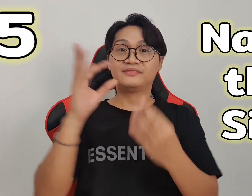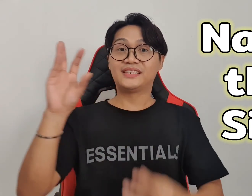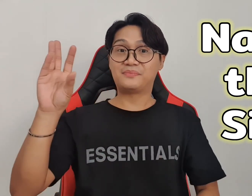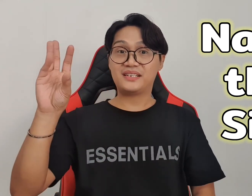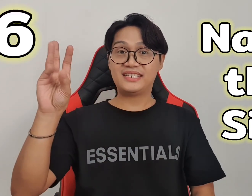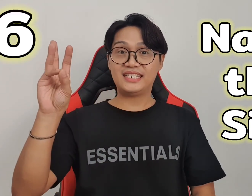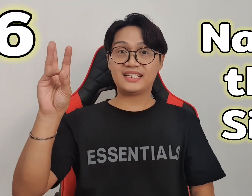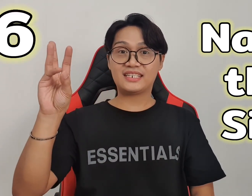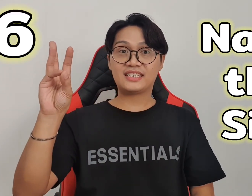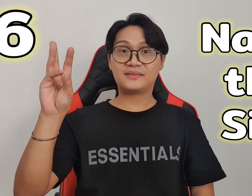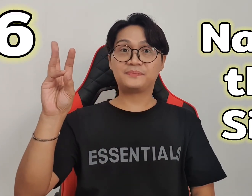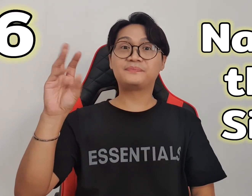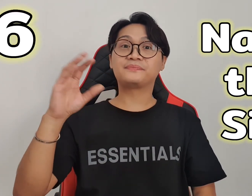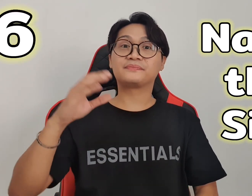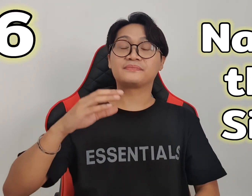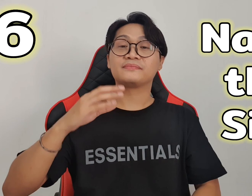Number 6.